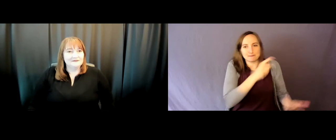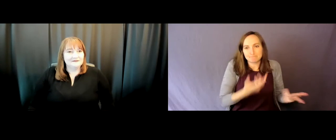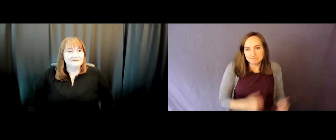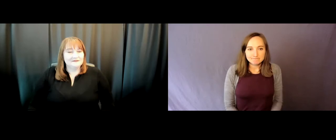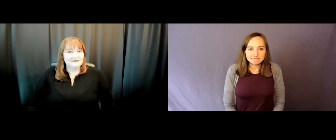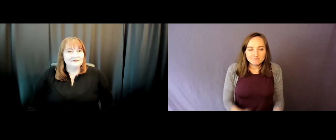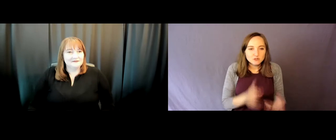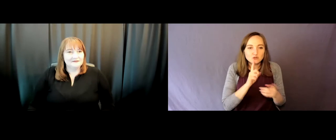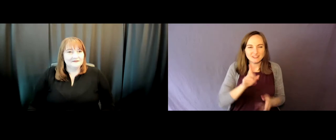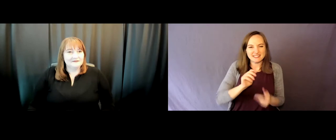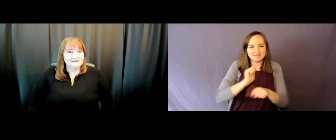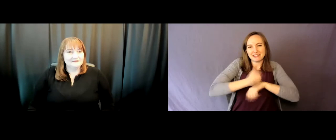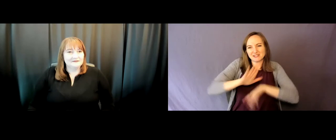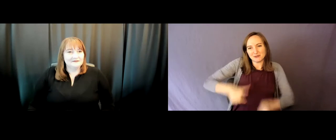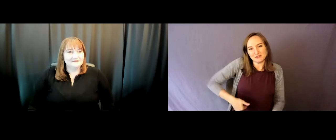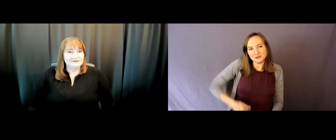So it is very just intuition.